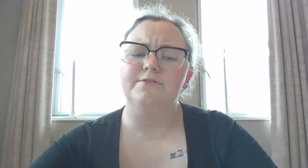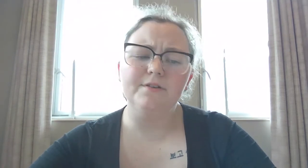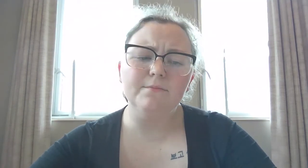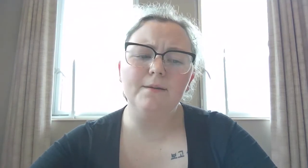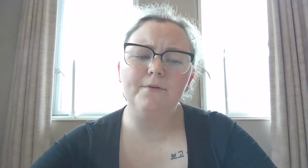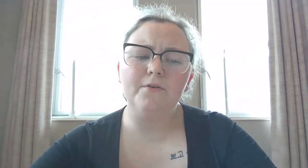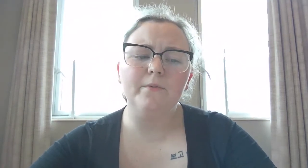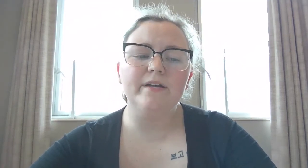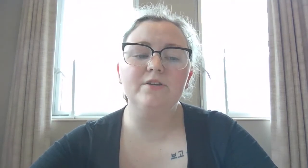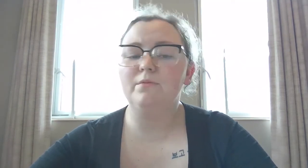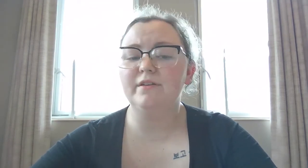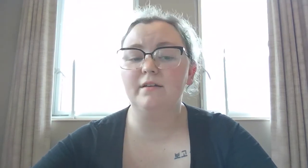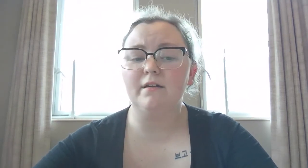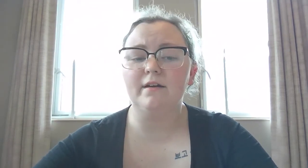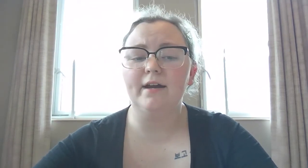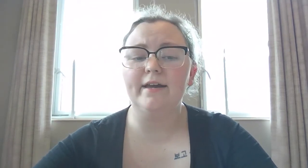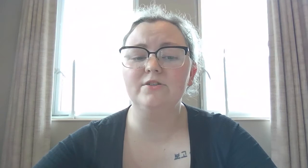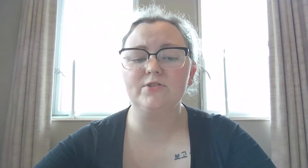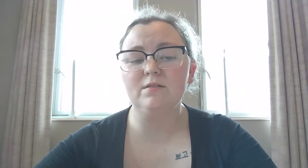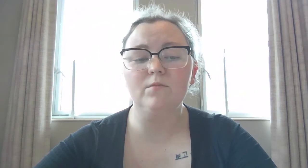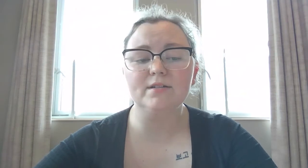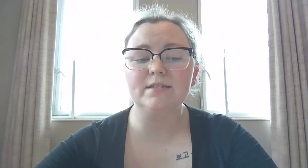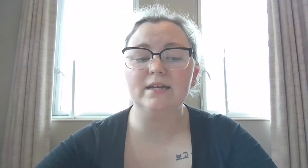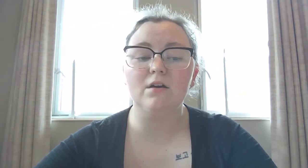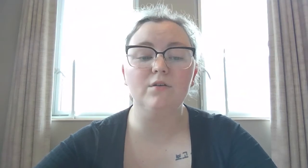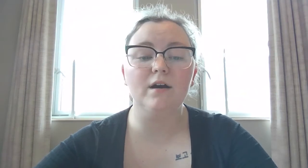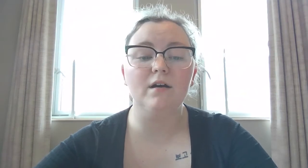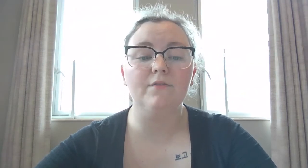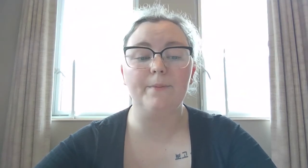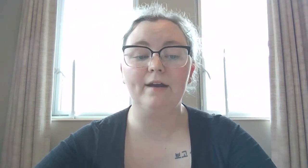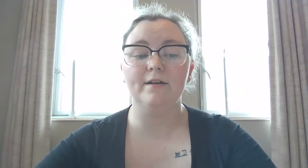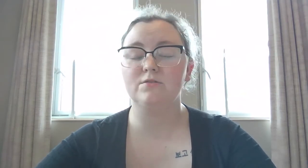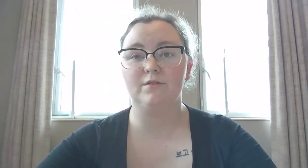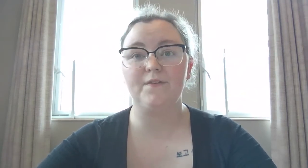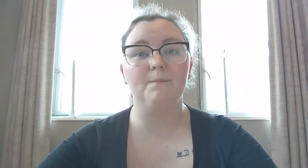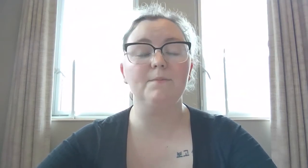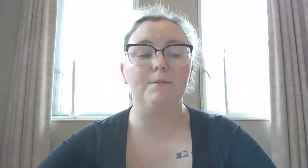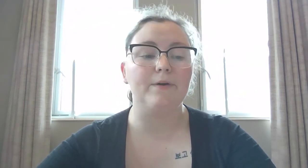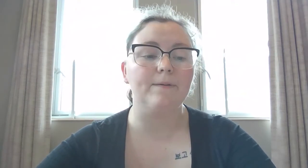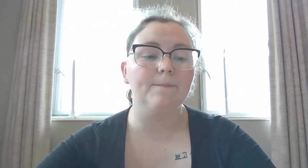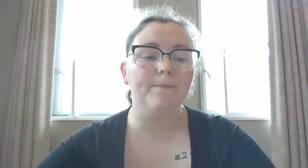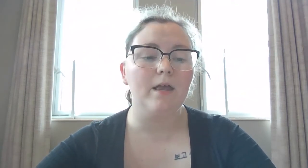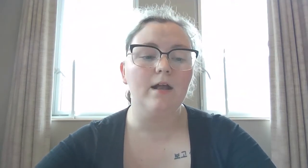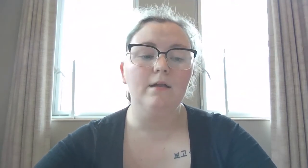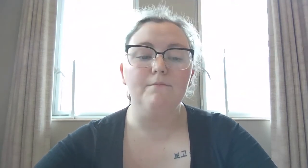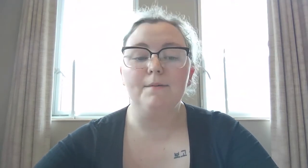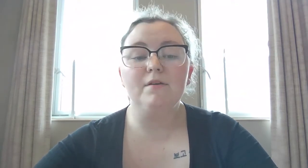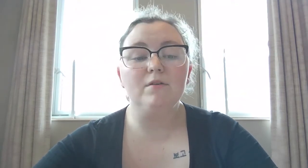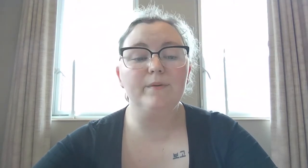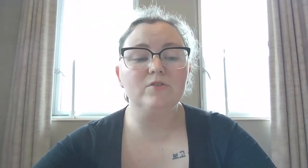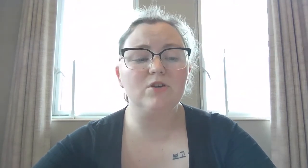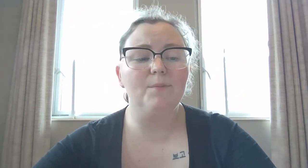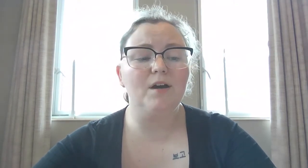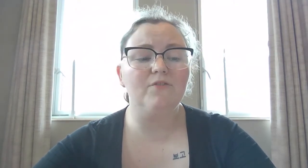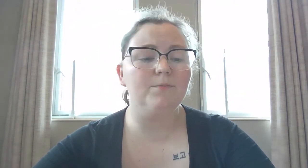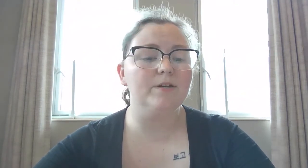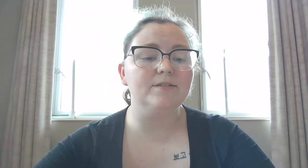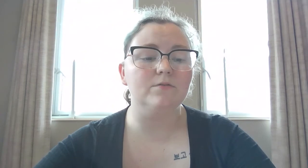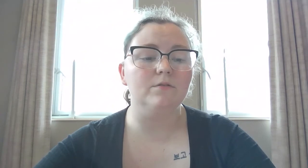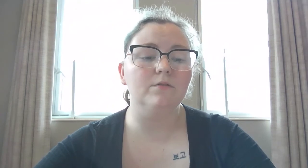Do you remember when you were younger and you didn't want to let go of a parent or a family member? Maybe you were being dropped off for preschool